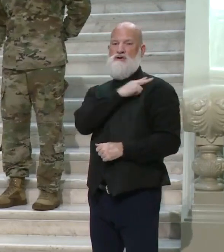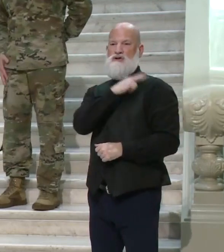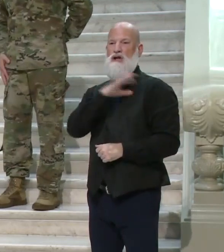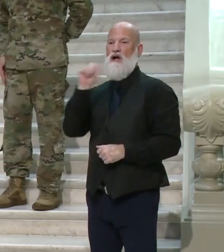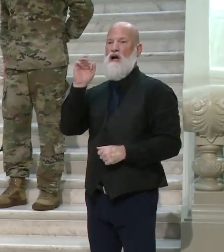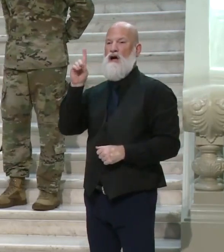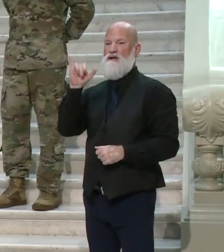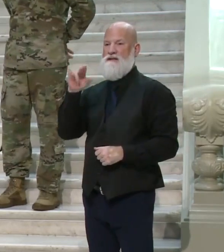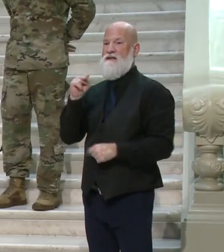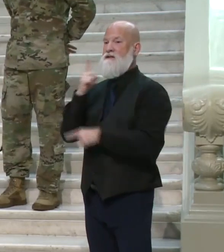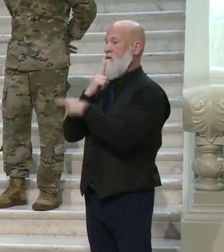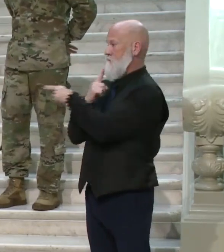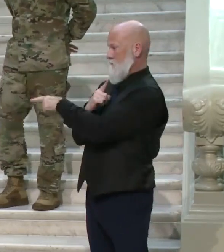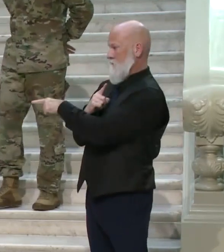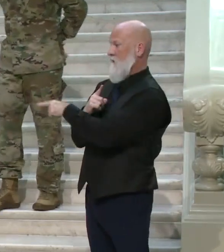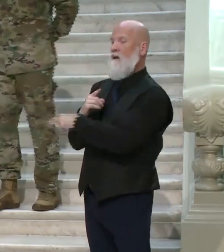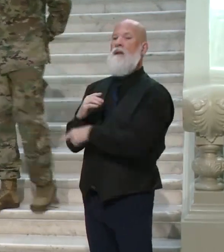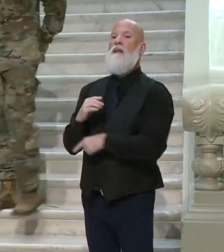All right.